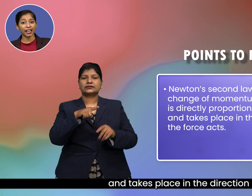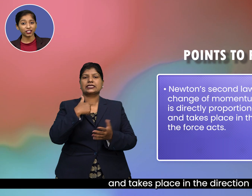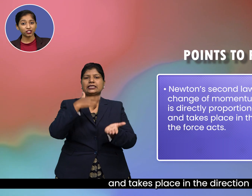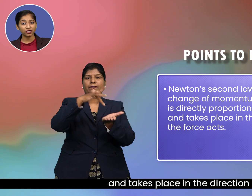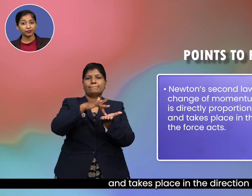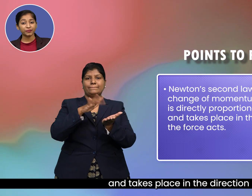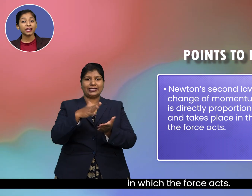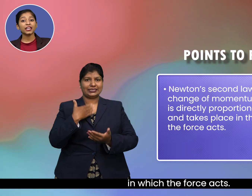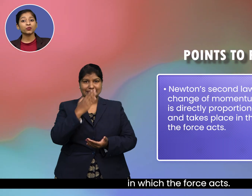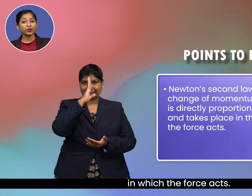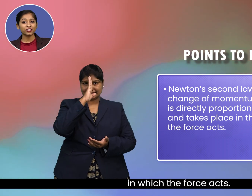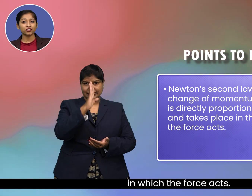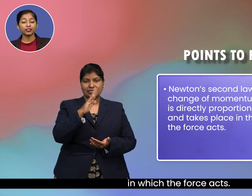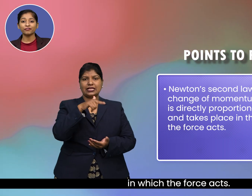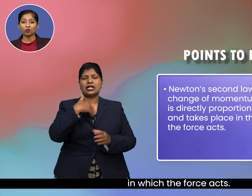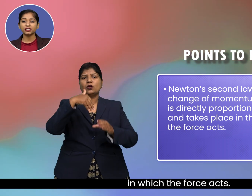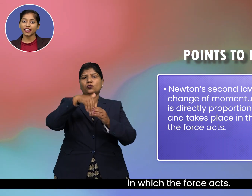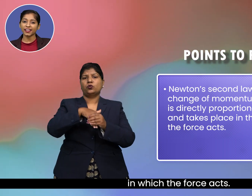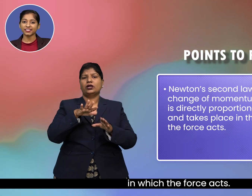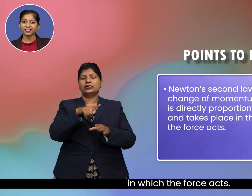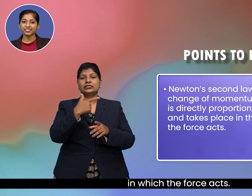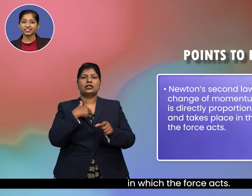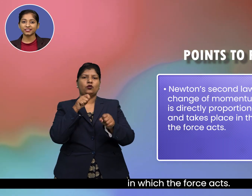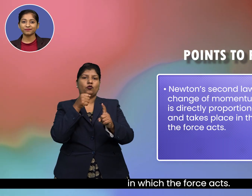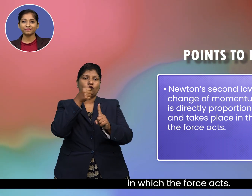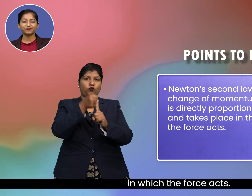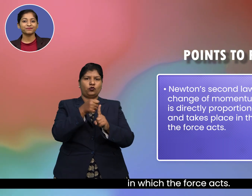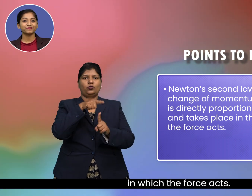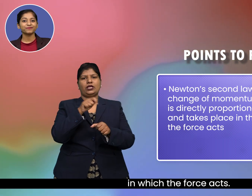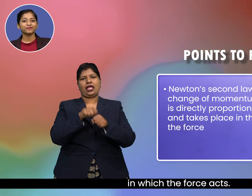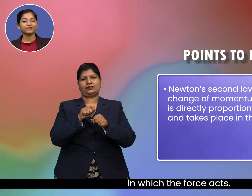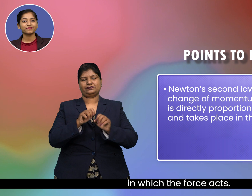the direction in which the force acts.